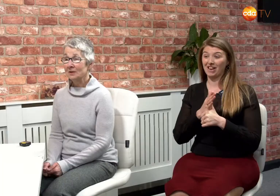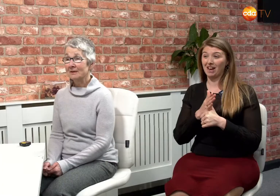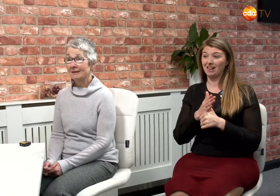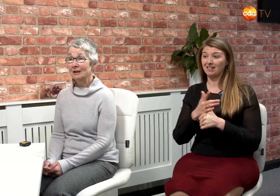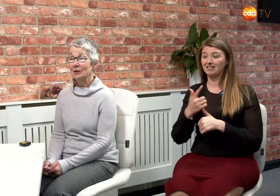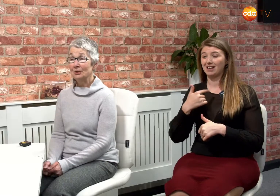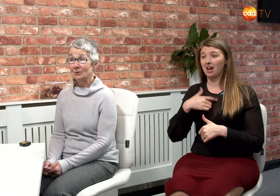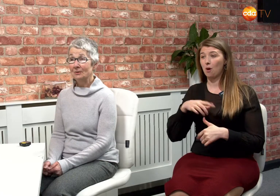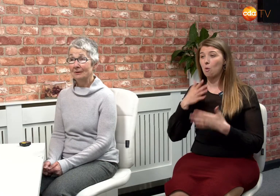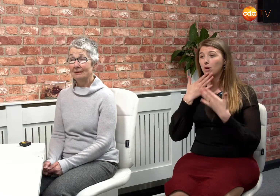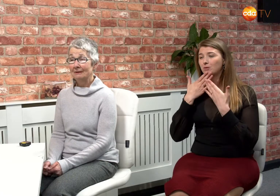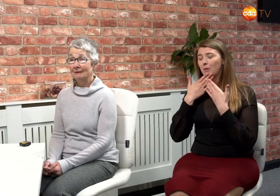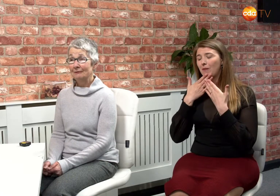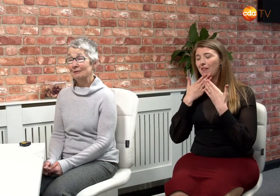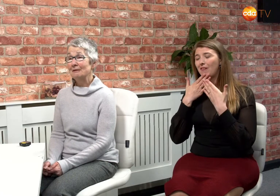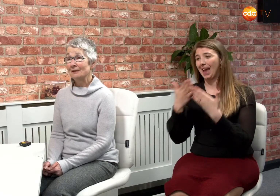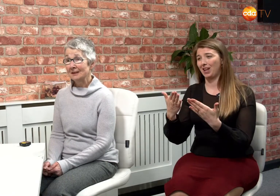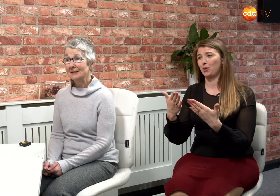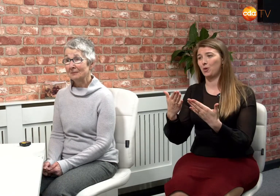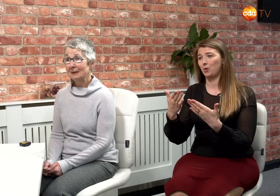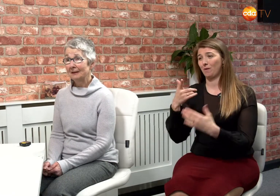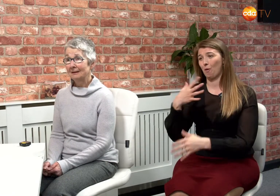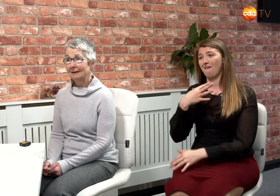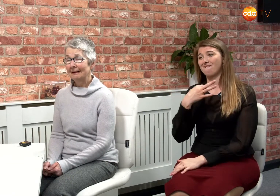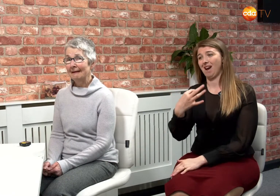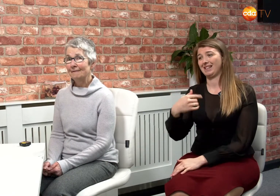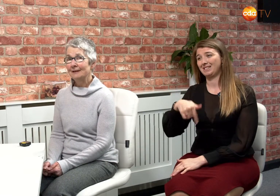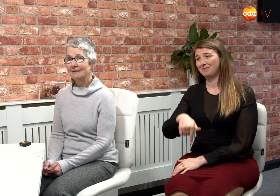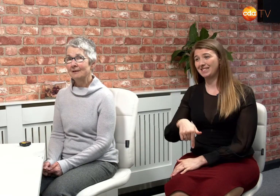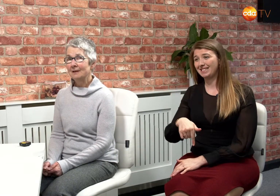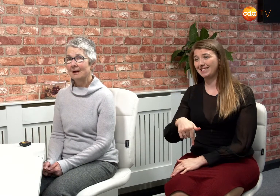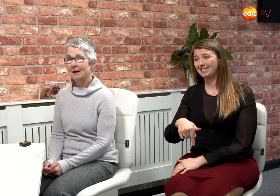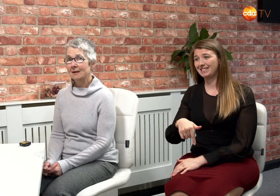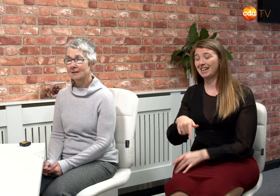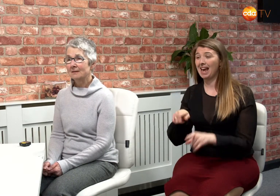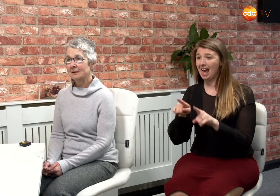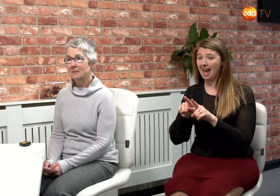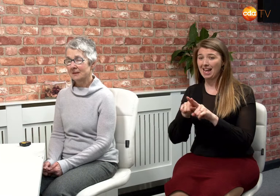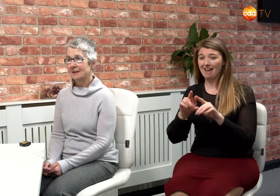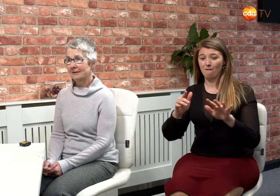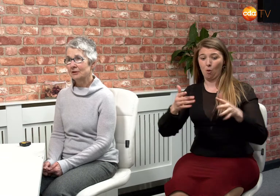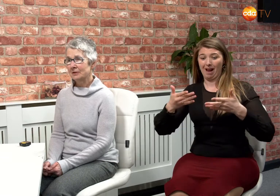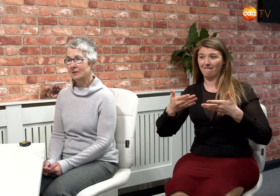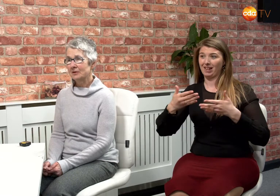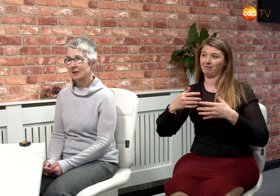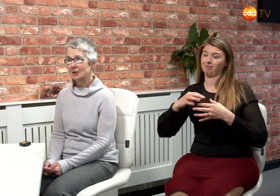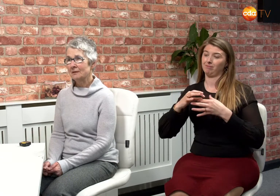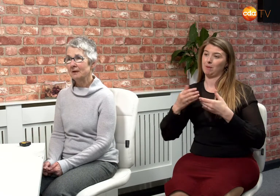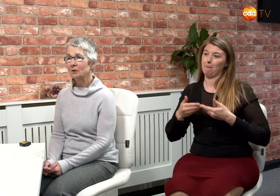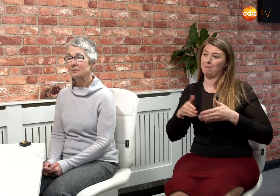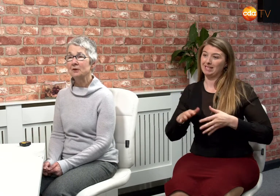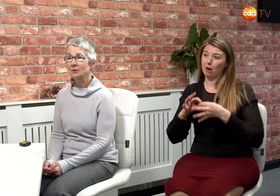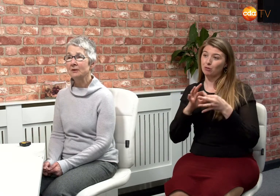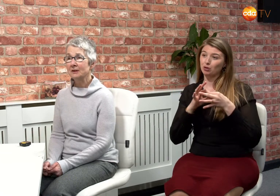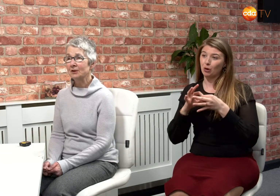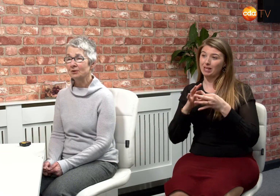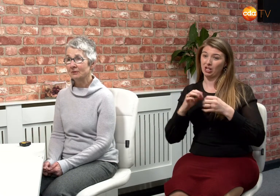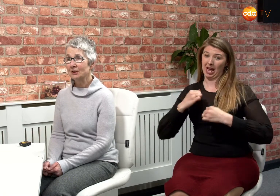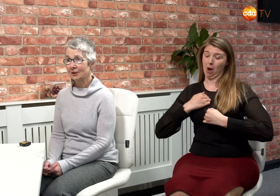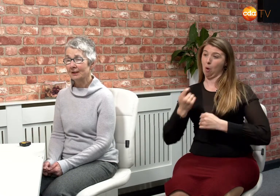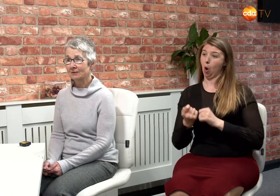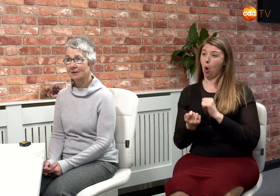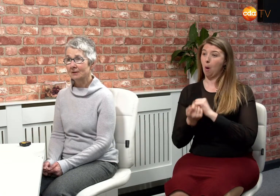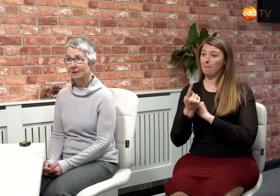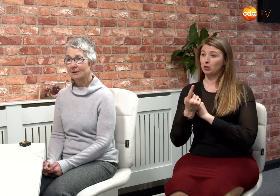all, I want to thank you for inviting me and for giving us at the Miscarriage Association the opportunity